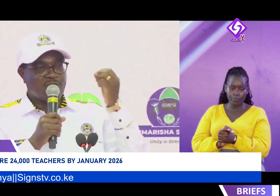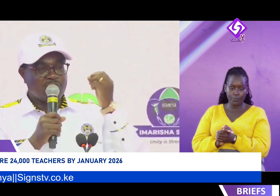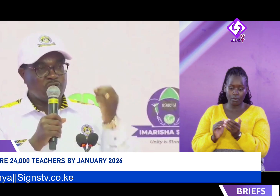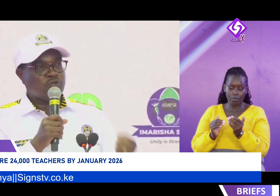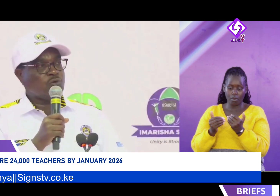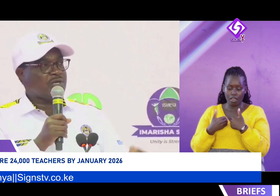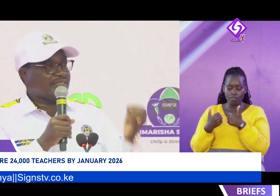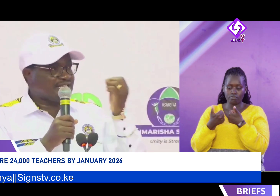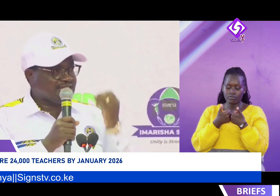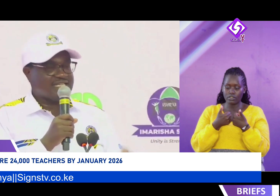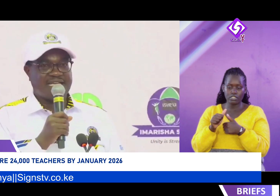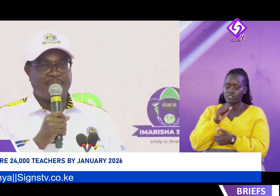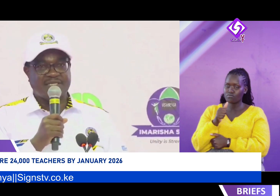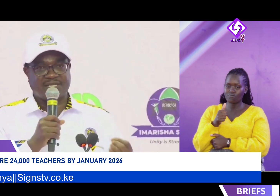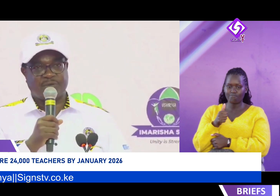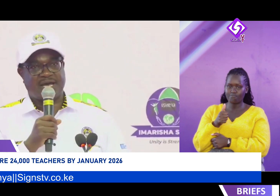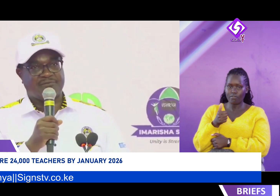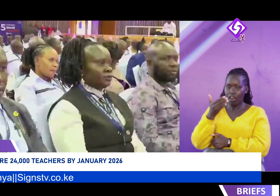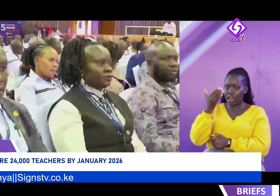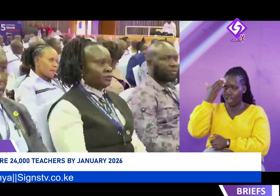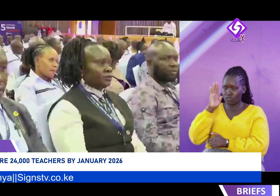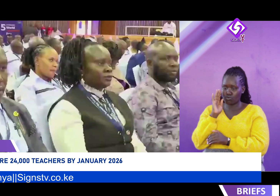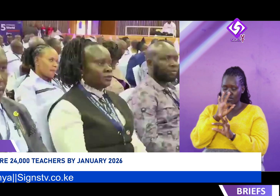of not knowing the exact numbers that we have.